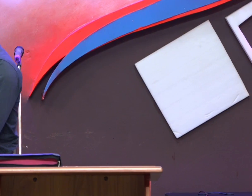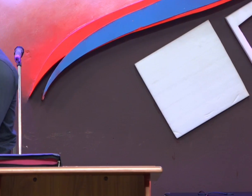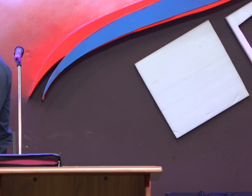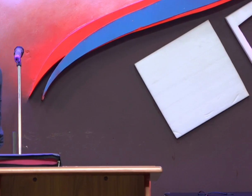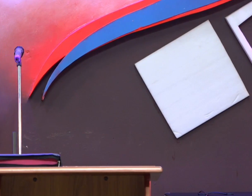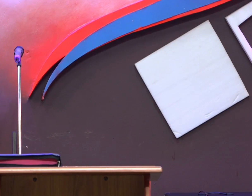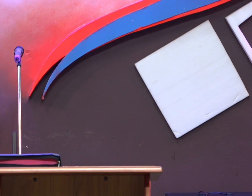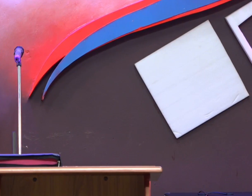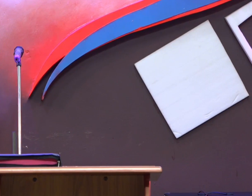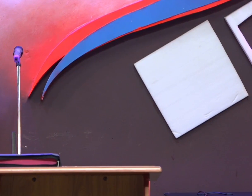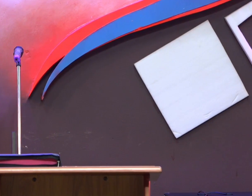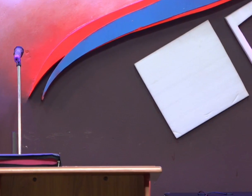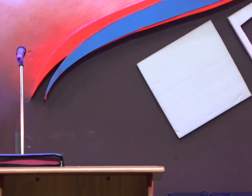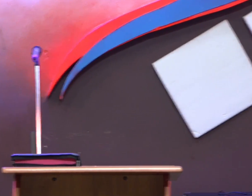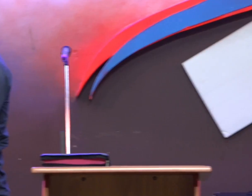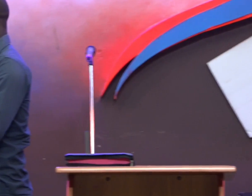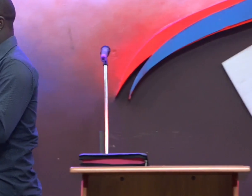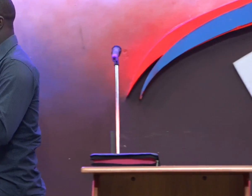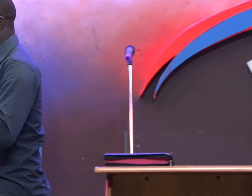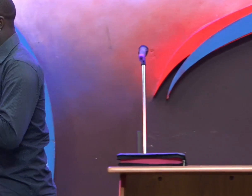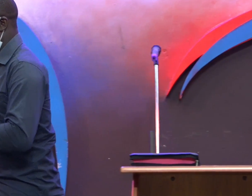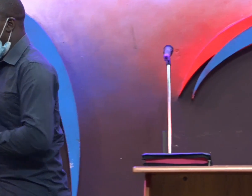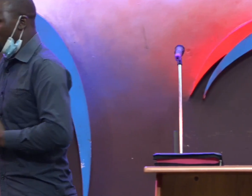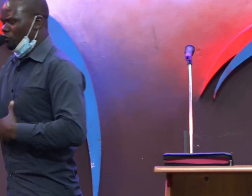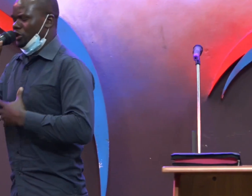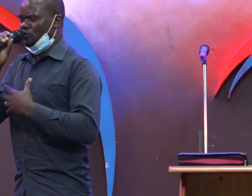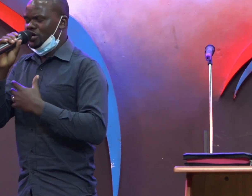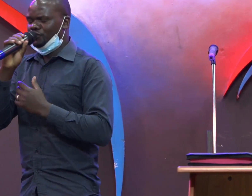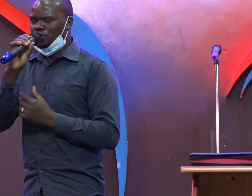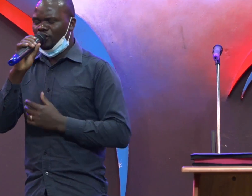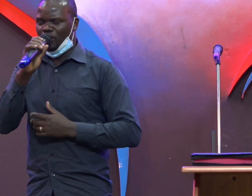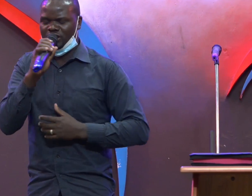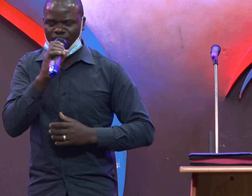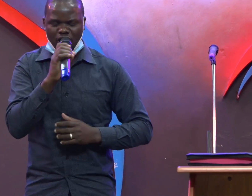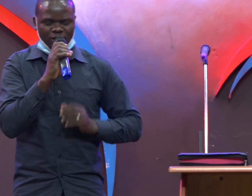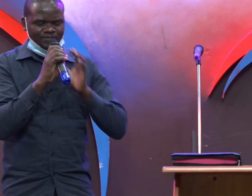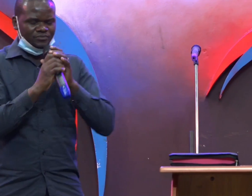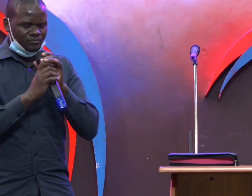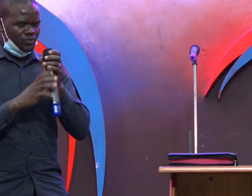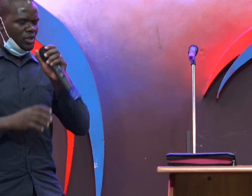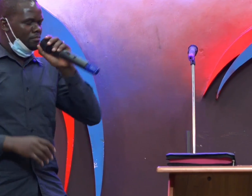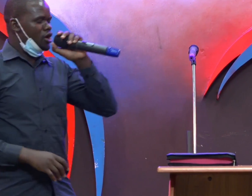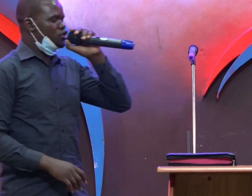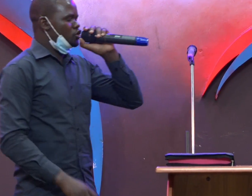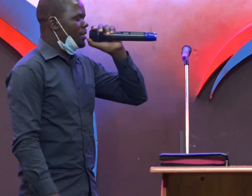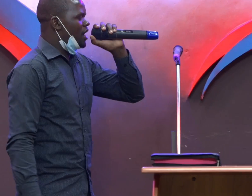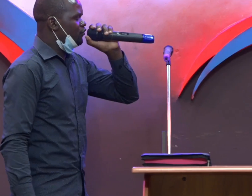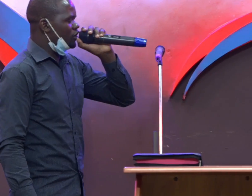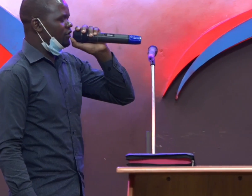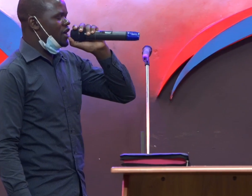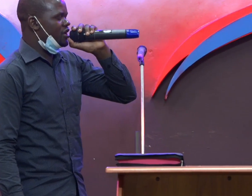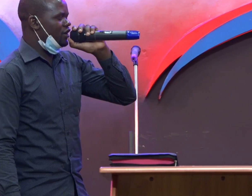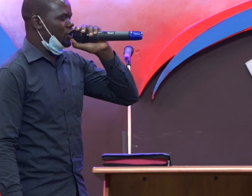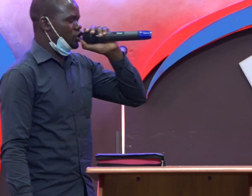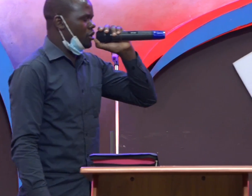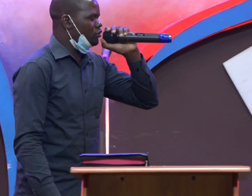make our inner man, heavenly King of glory, to be weak on my master, we request for your forgiveness. May you come and